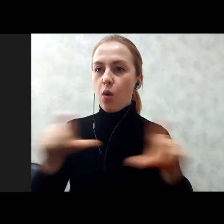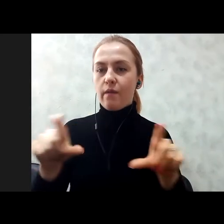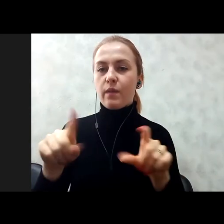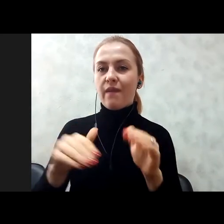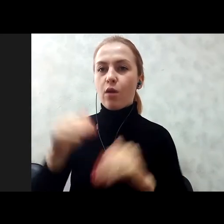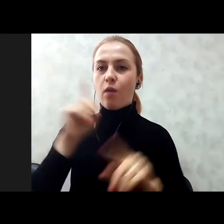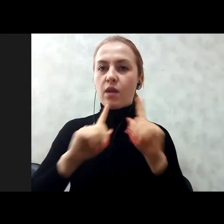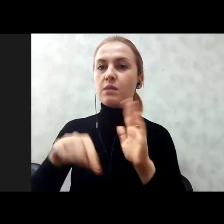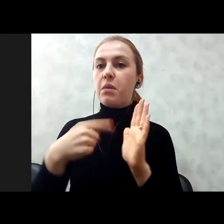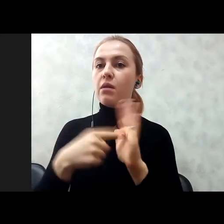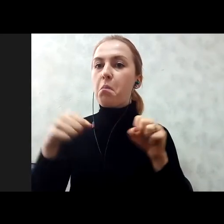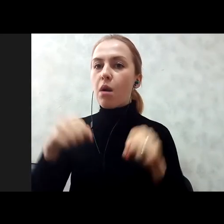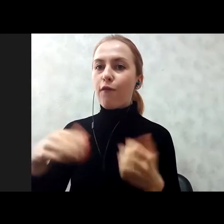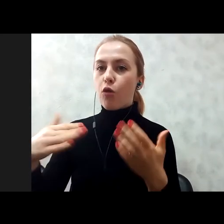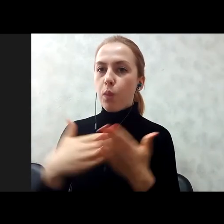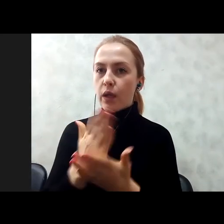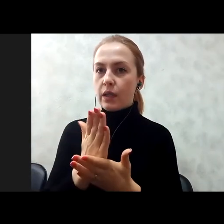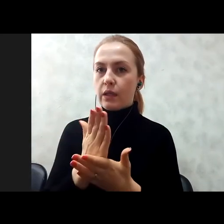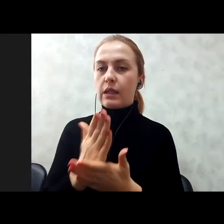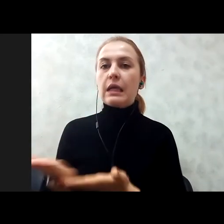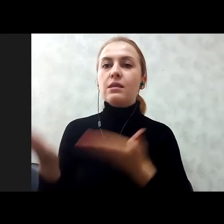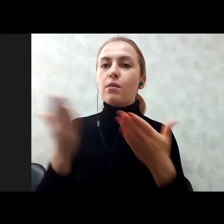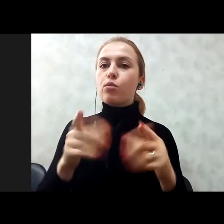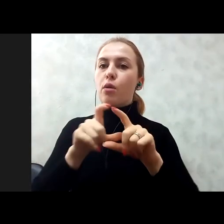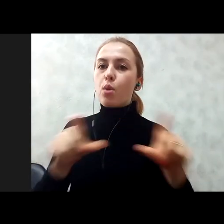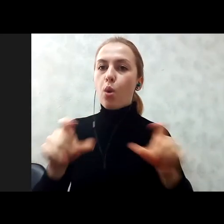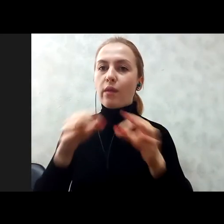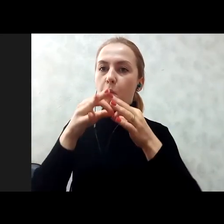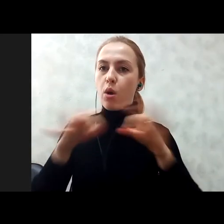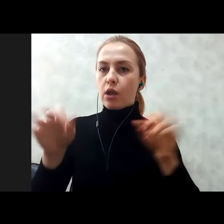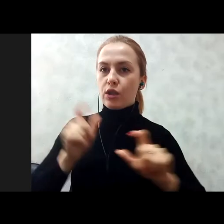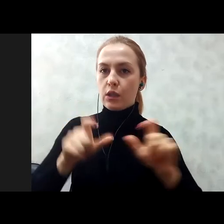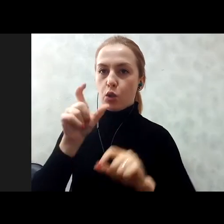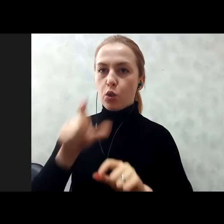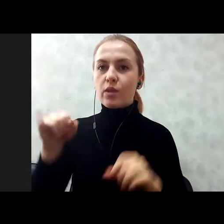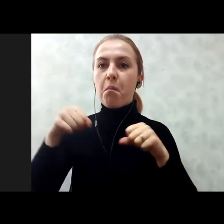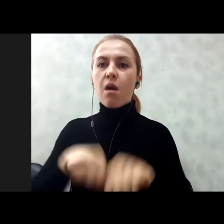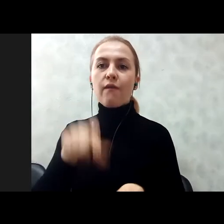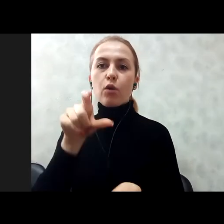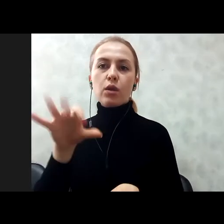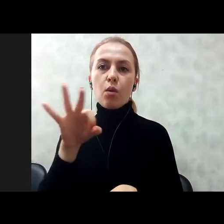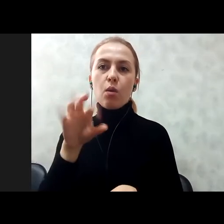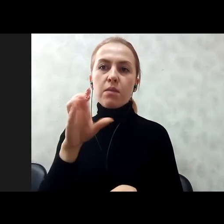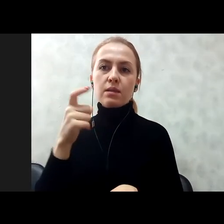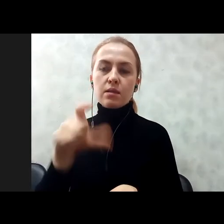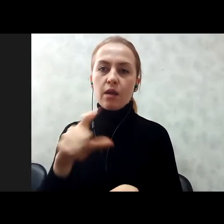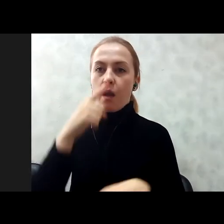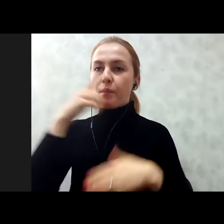the head of the Verkhovna Rada Committee and on the request of